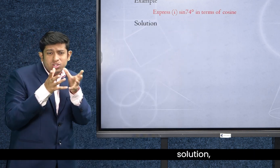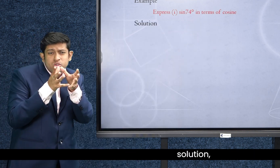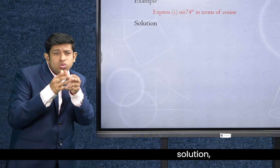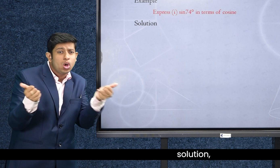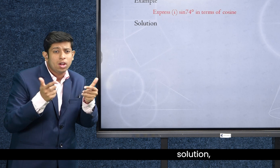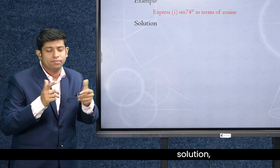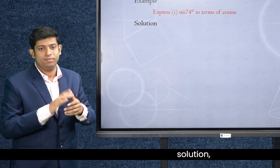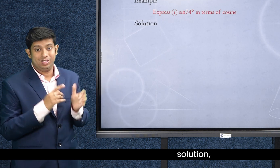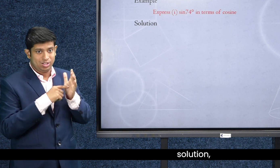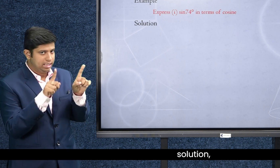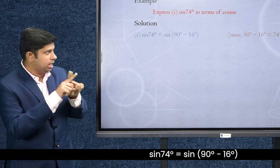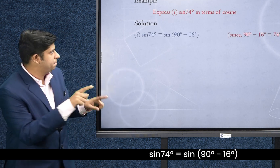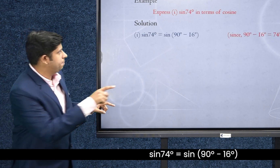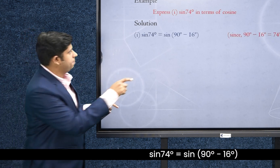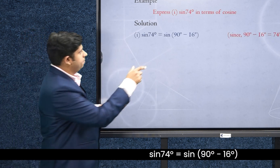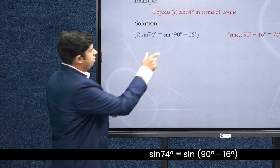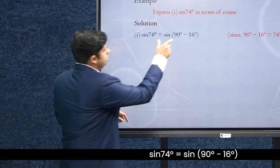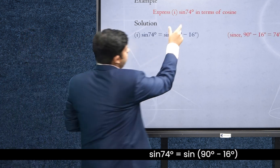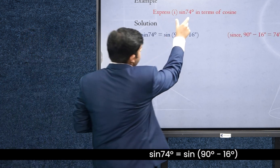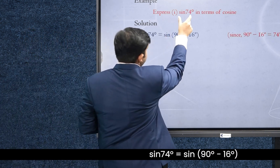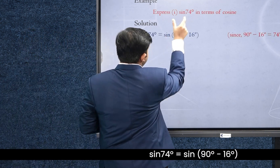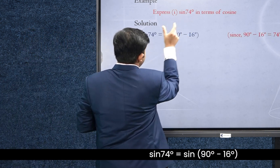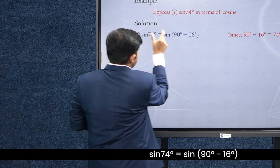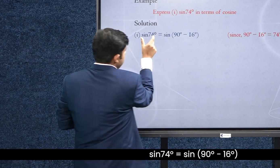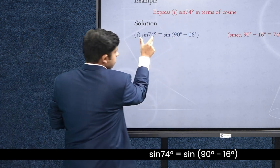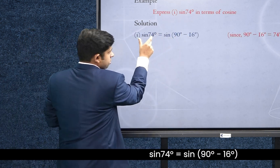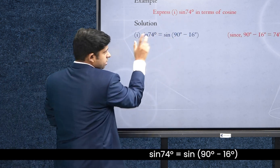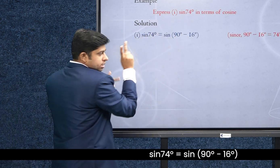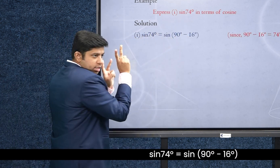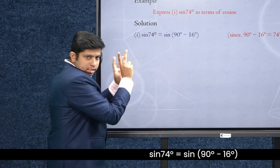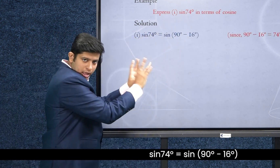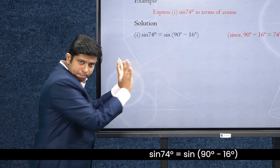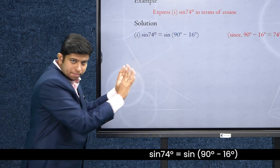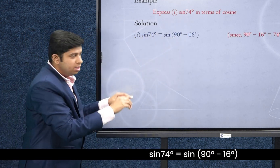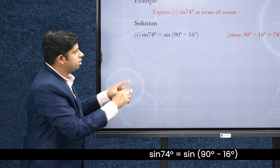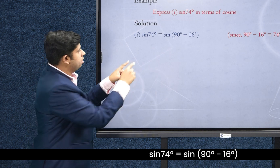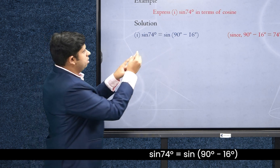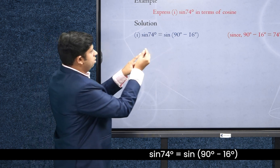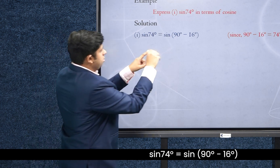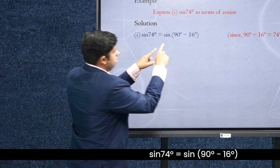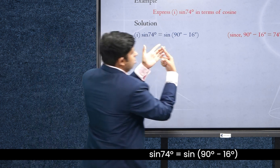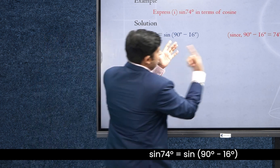Solution. Sin 74 degrees can be written as sin into 90 degrees minus 16